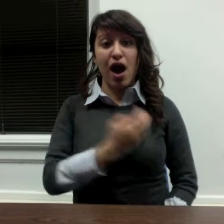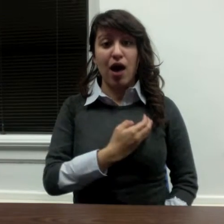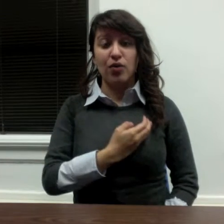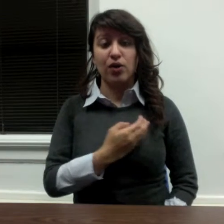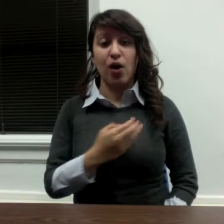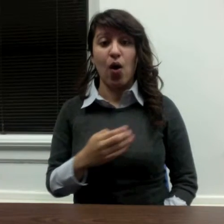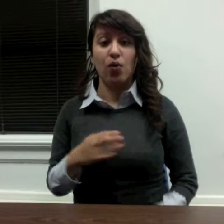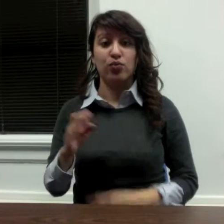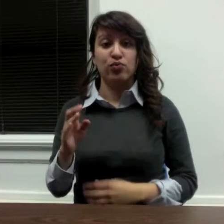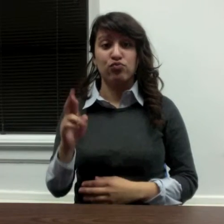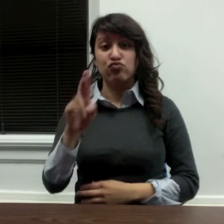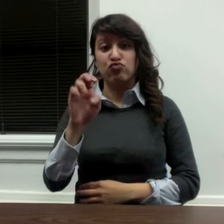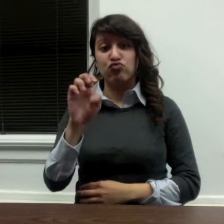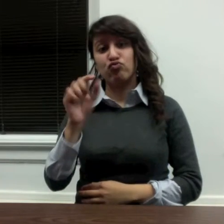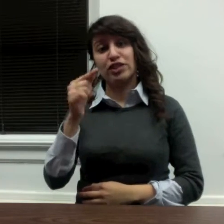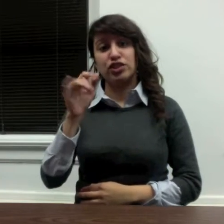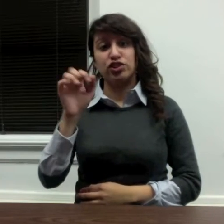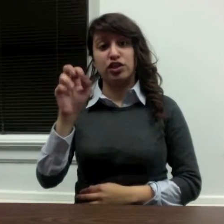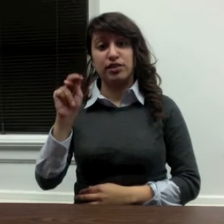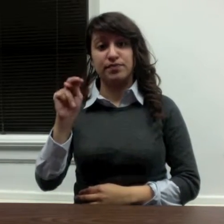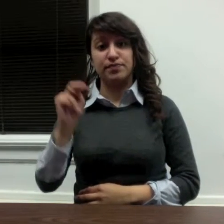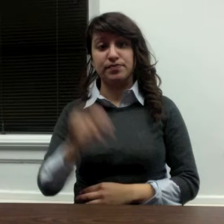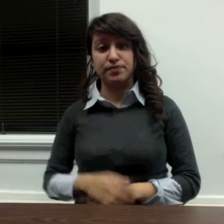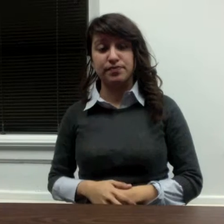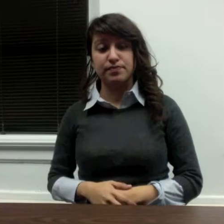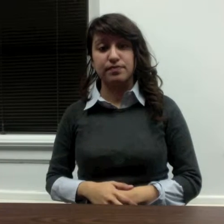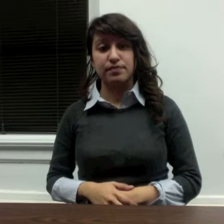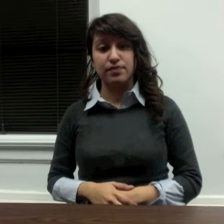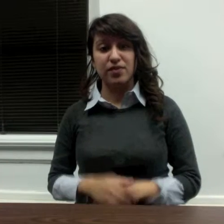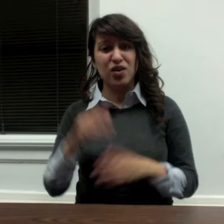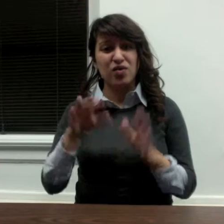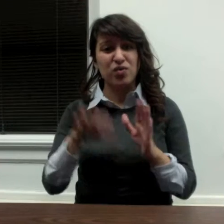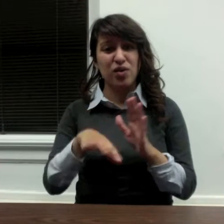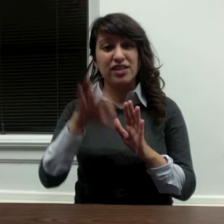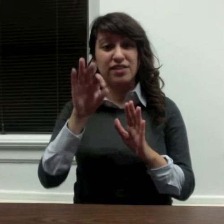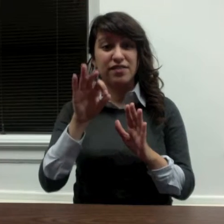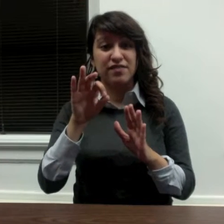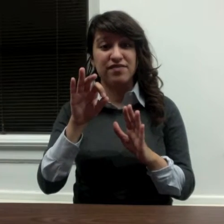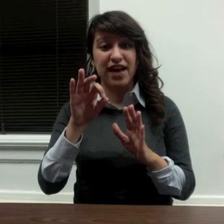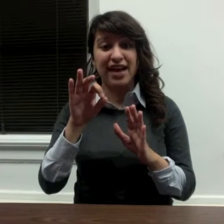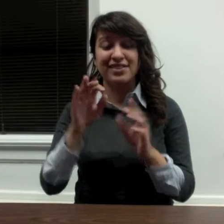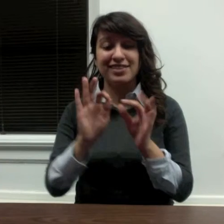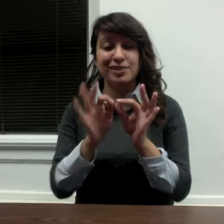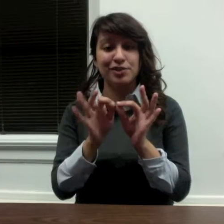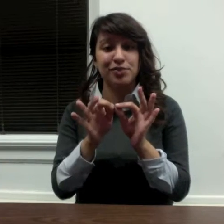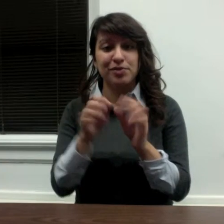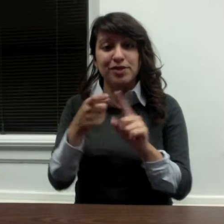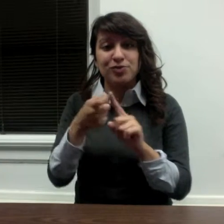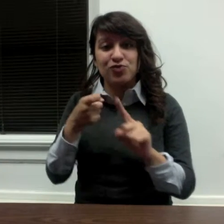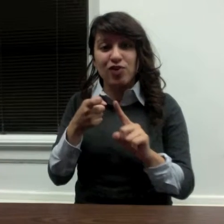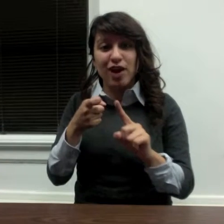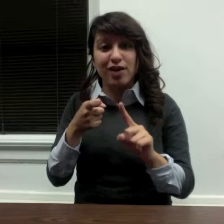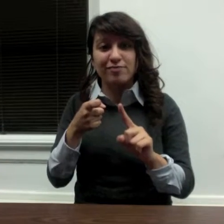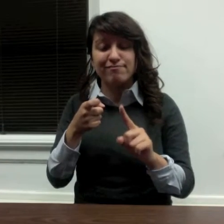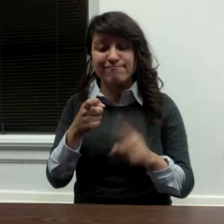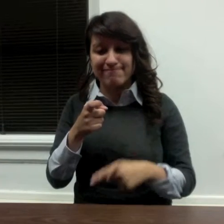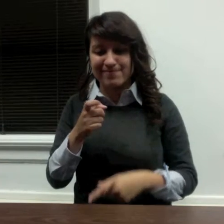Interpreters to interpret the conference that are from our own region. We're really trying to